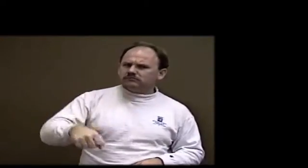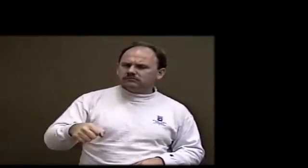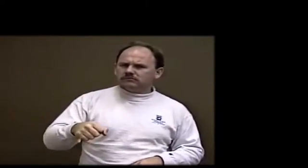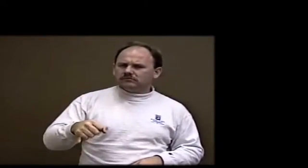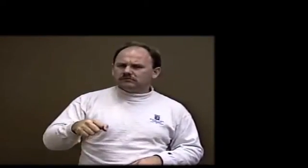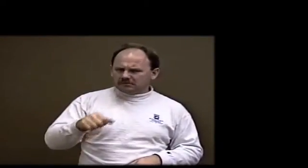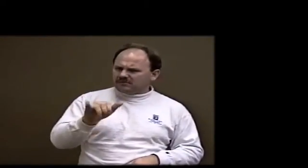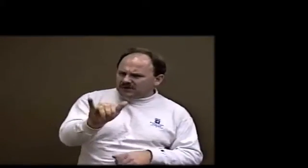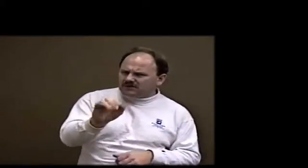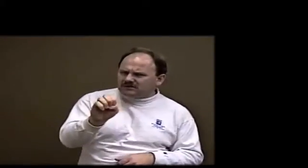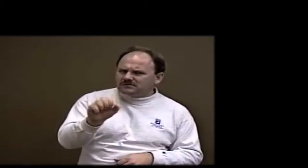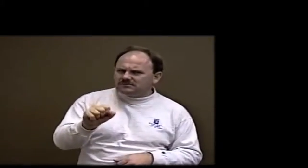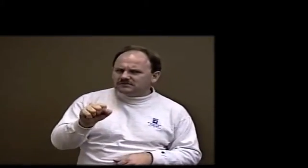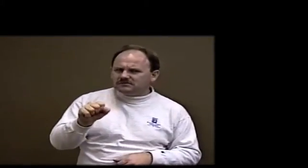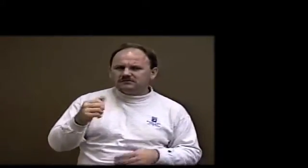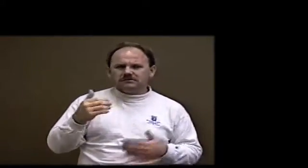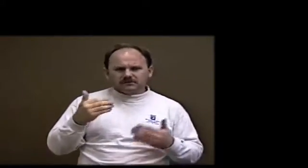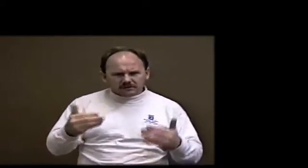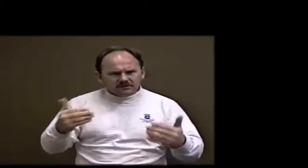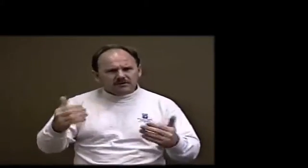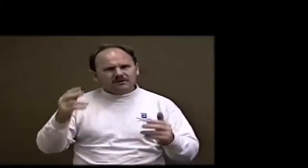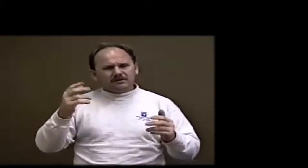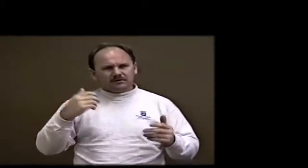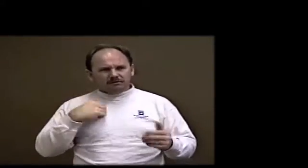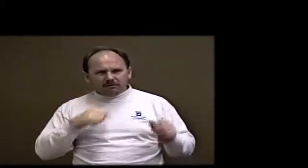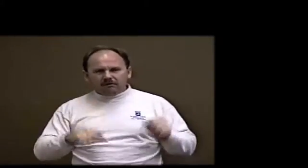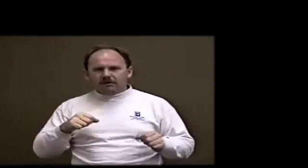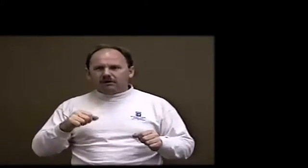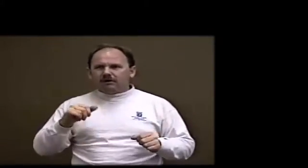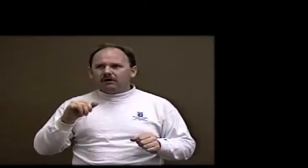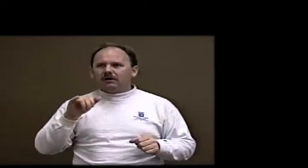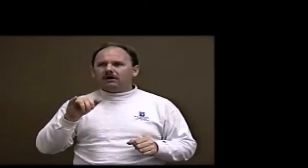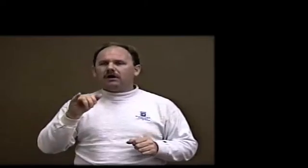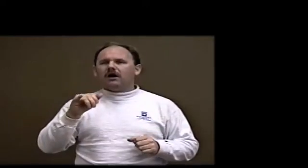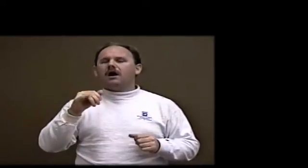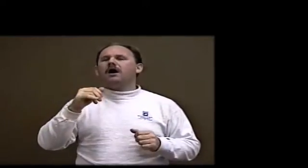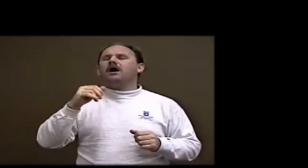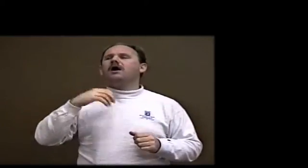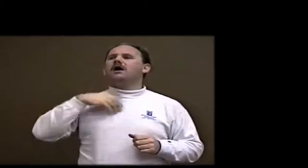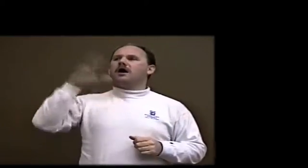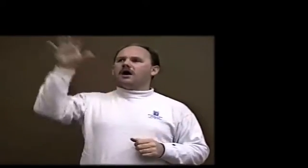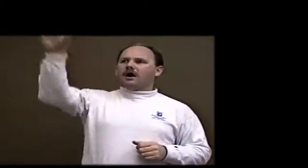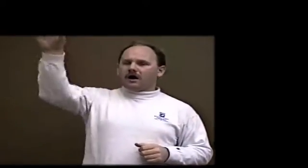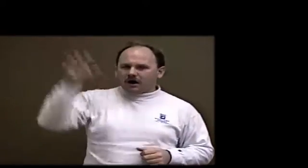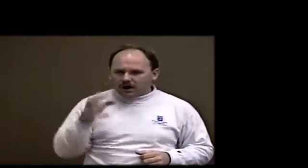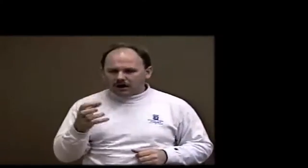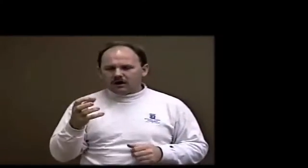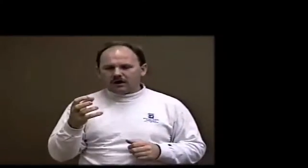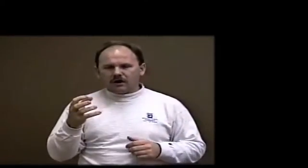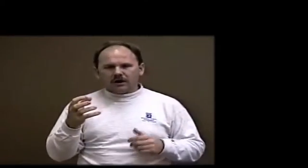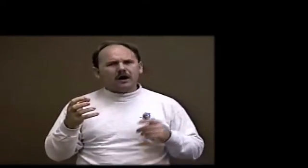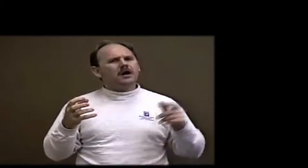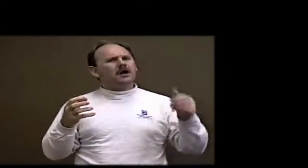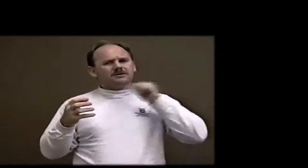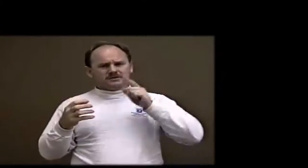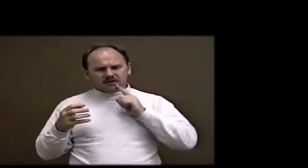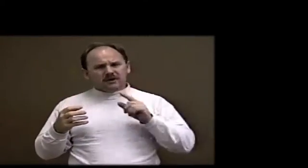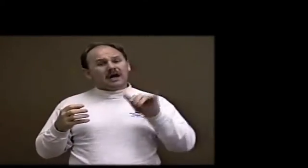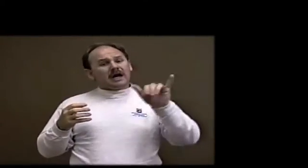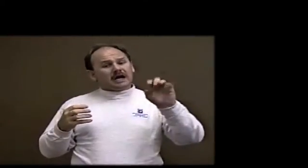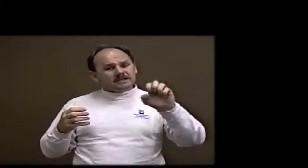means the same thing as the sign for yes. I looked at her in awe and I asked her, so can I get an apple? And then she signed